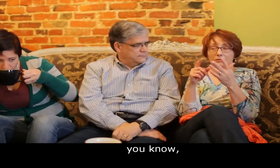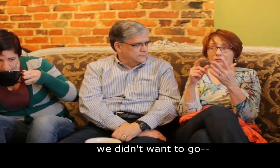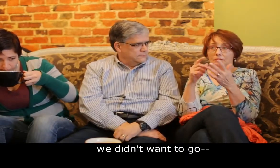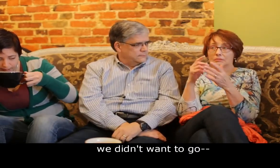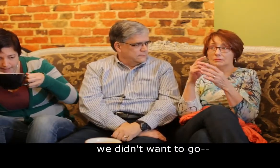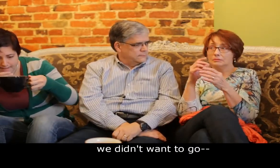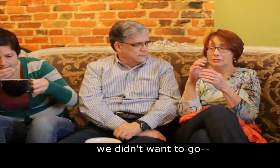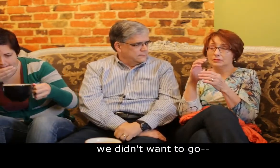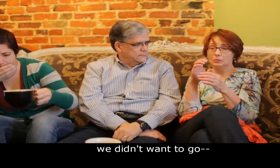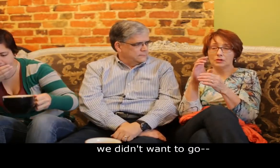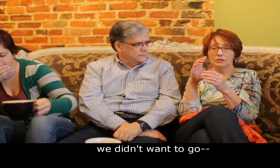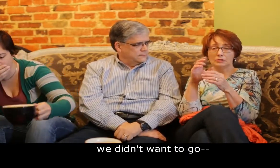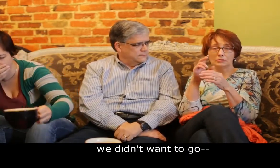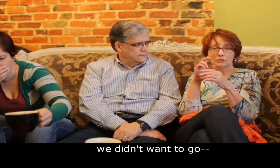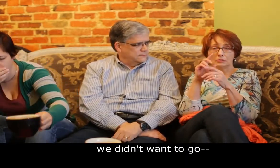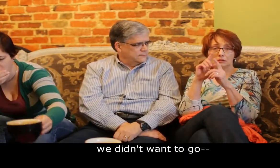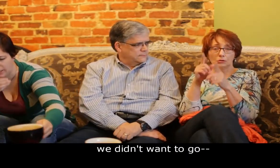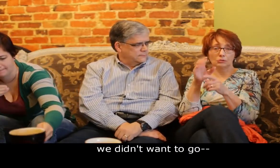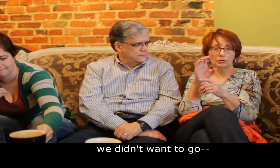know, we didn't want to go. It was a